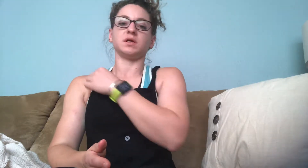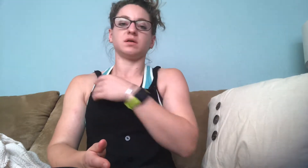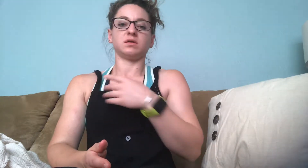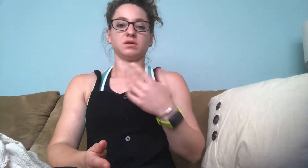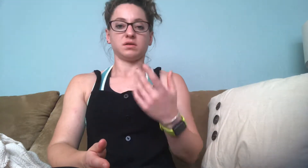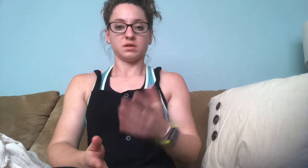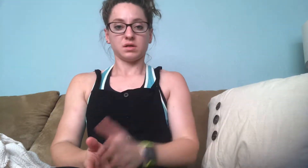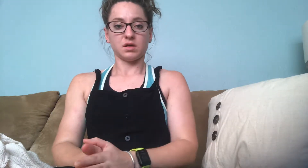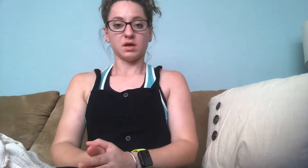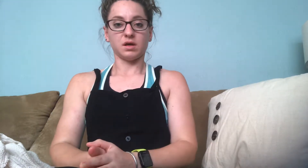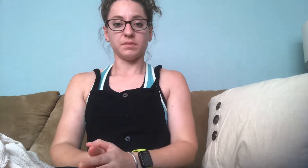me,